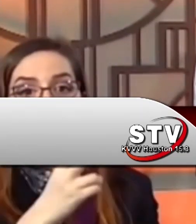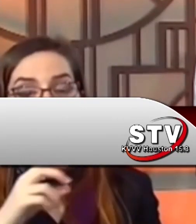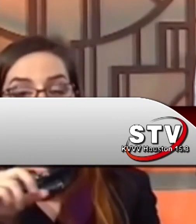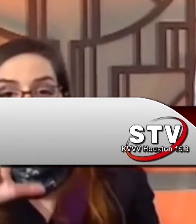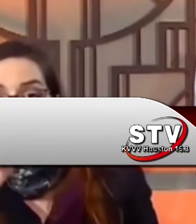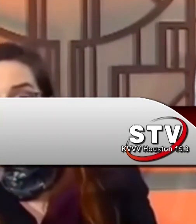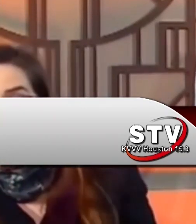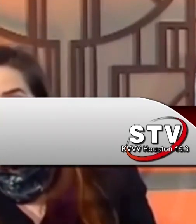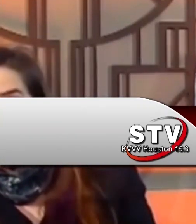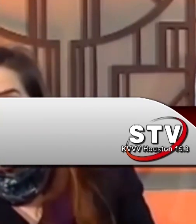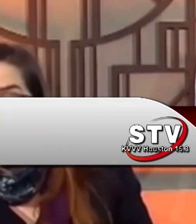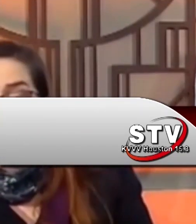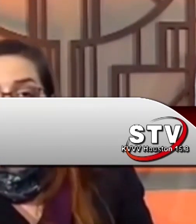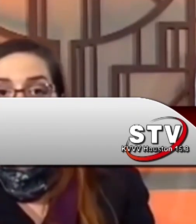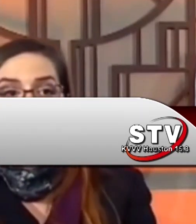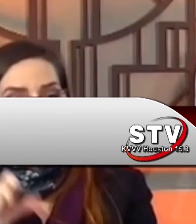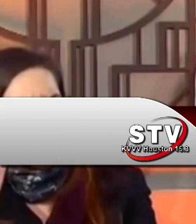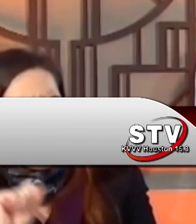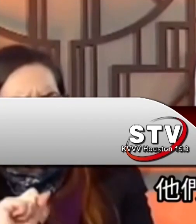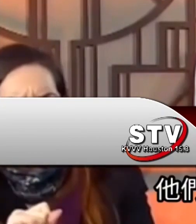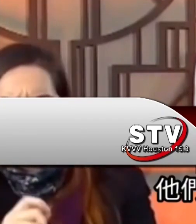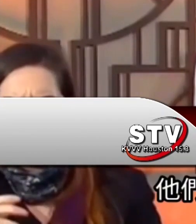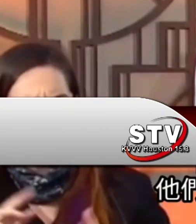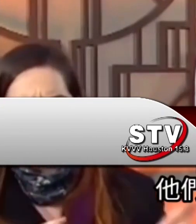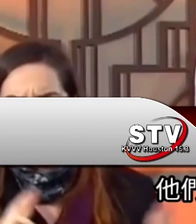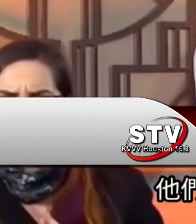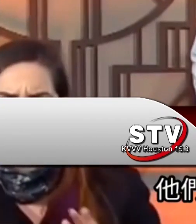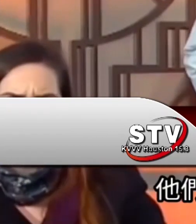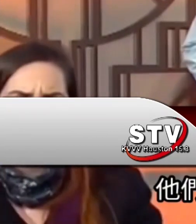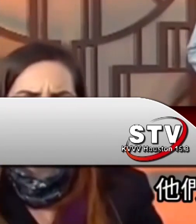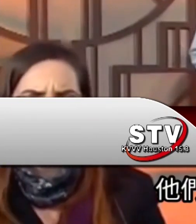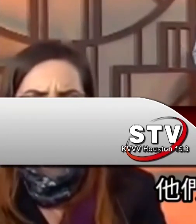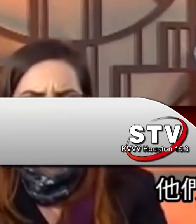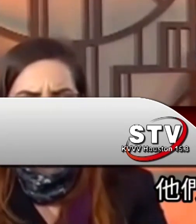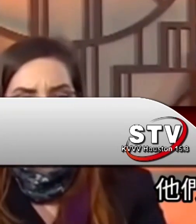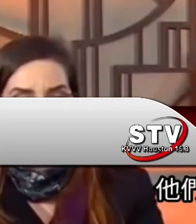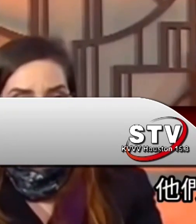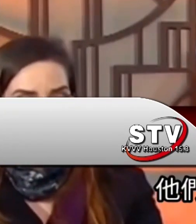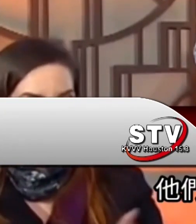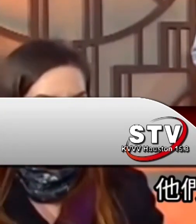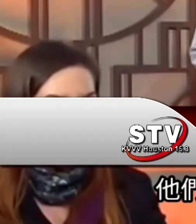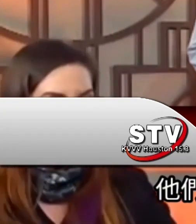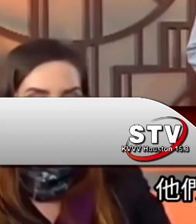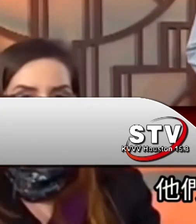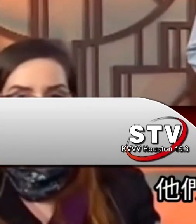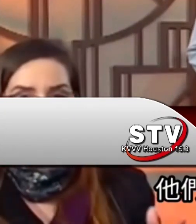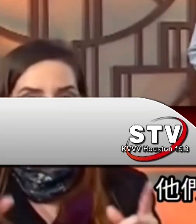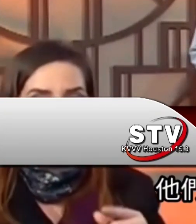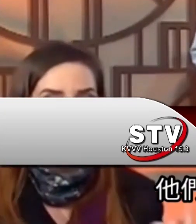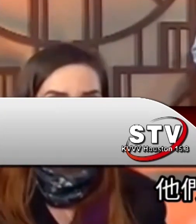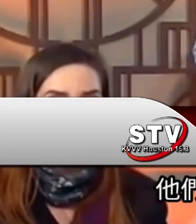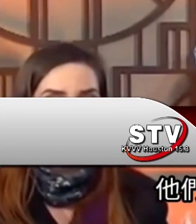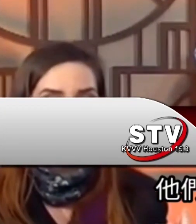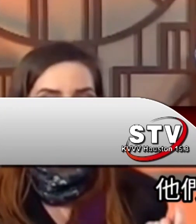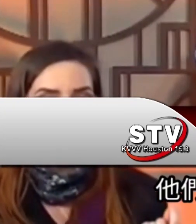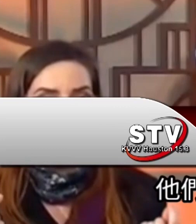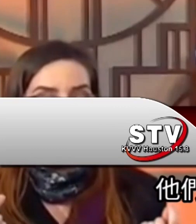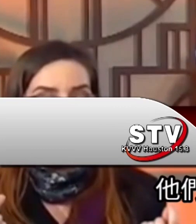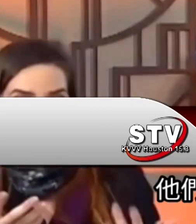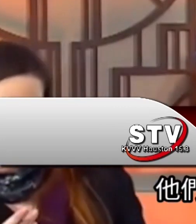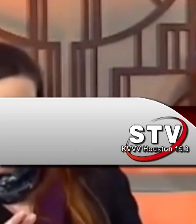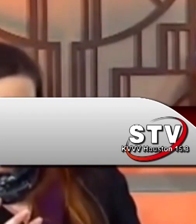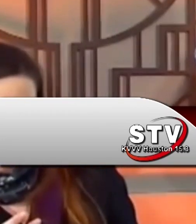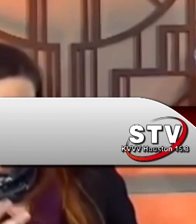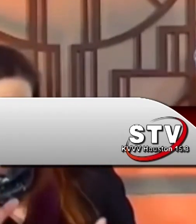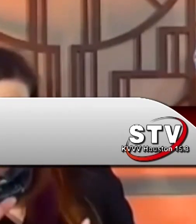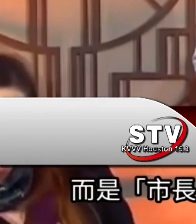rail, working on the front line, and what they are asking for is not necessarily when we are going to